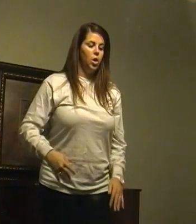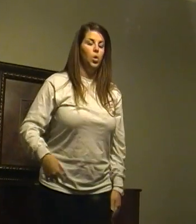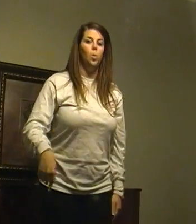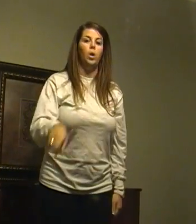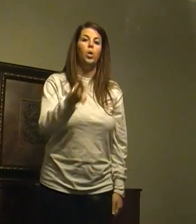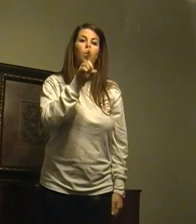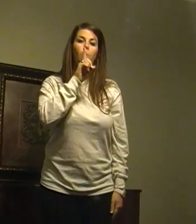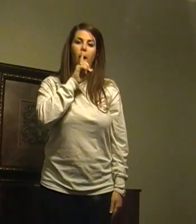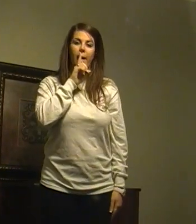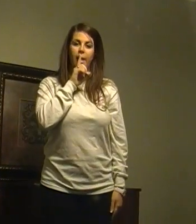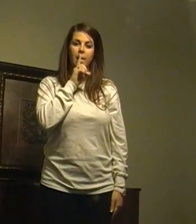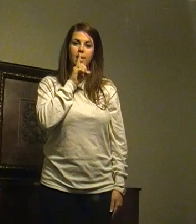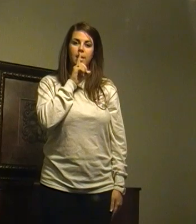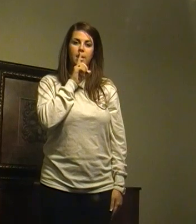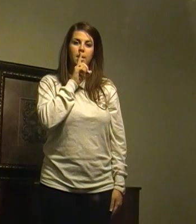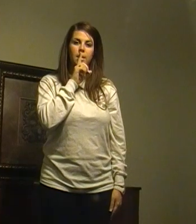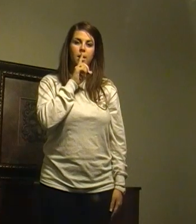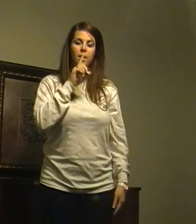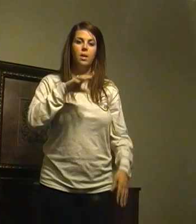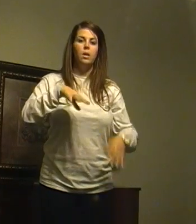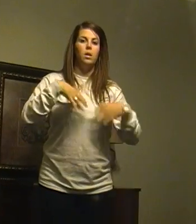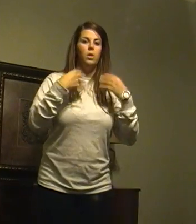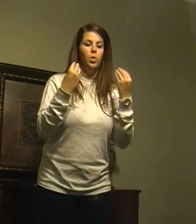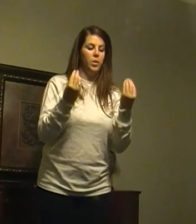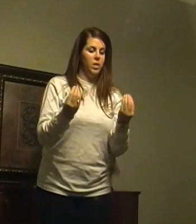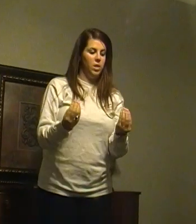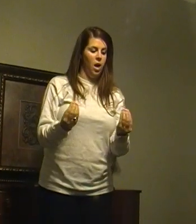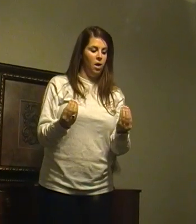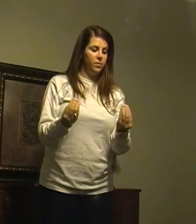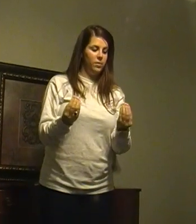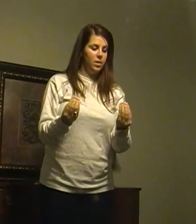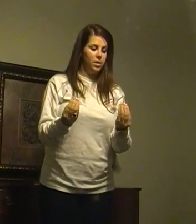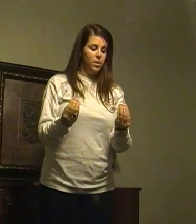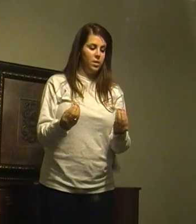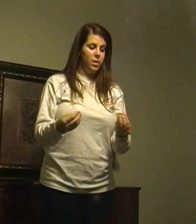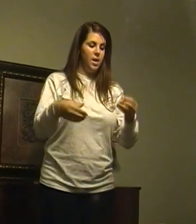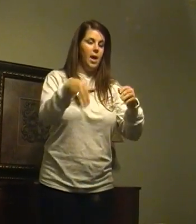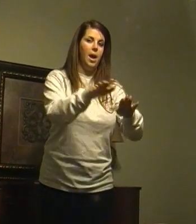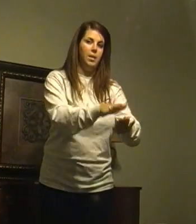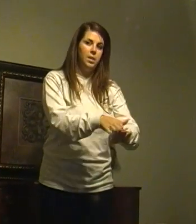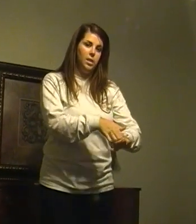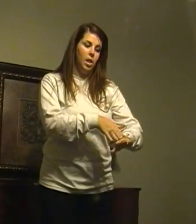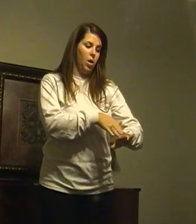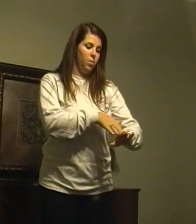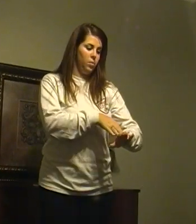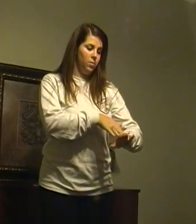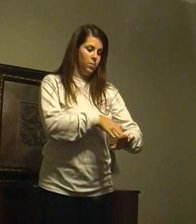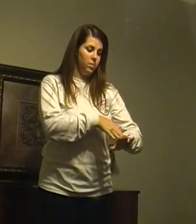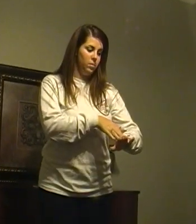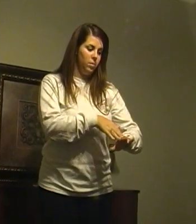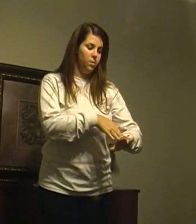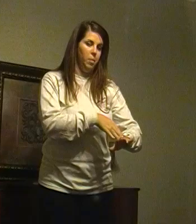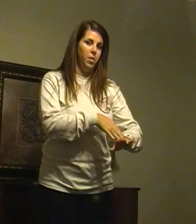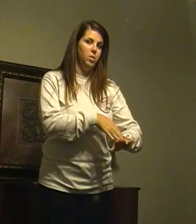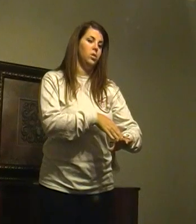You were quiet, you were soft and slow. Remember, those are the